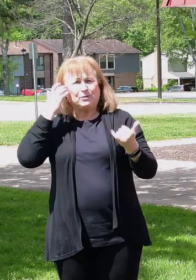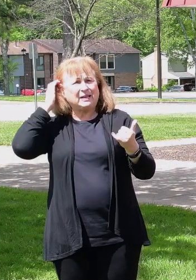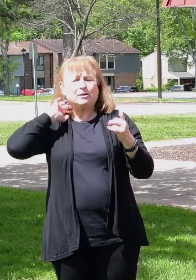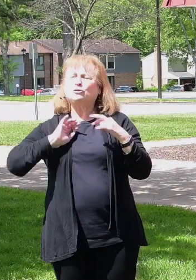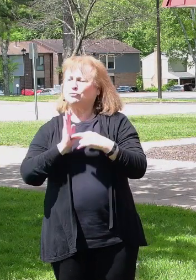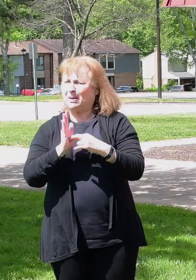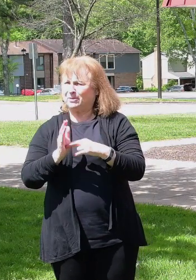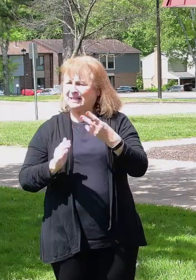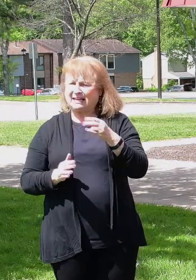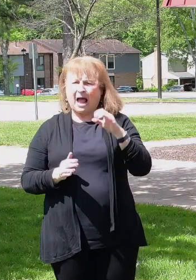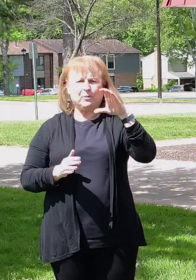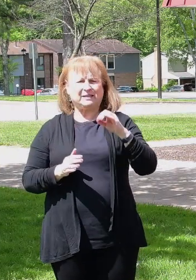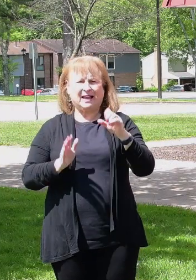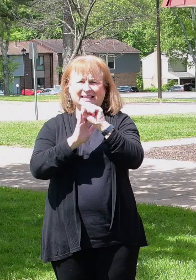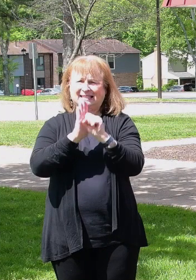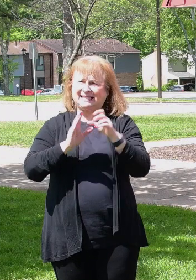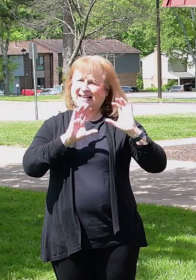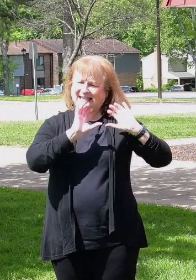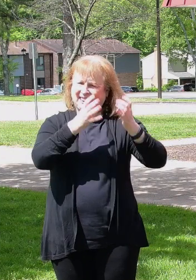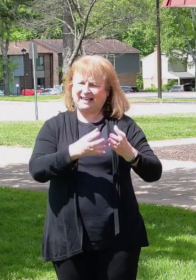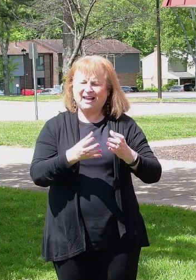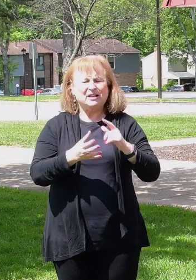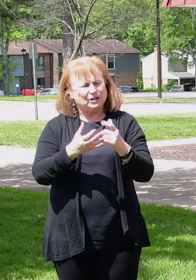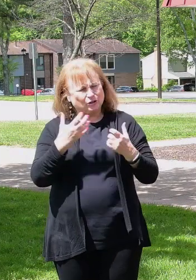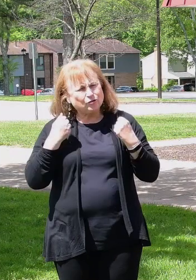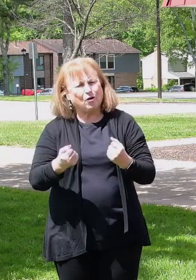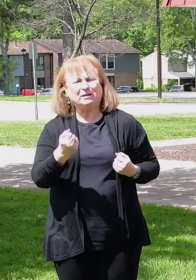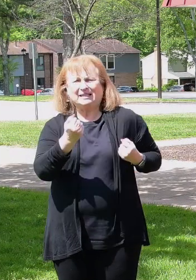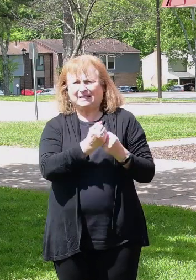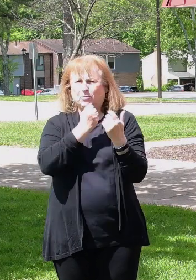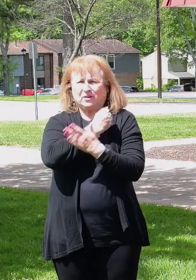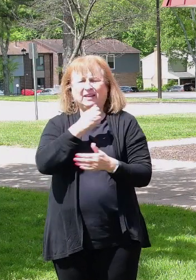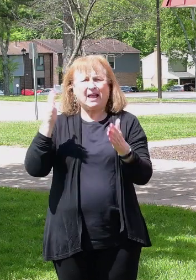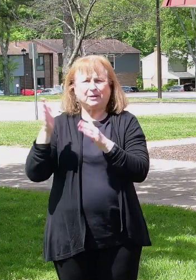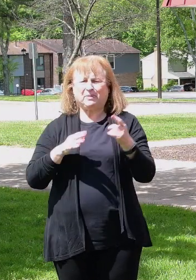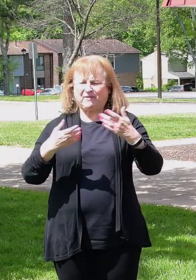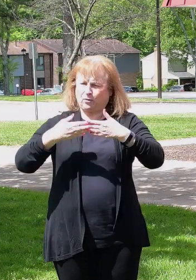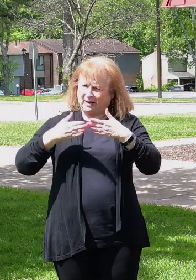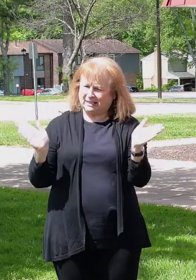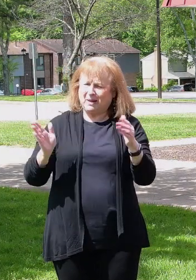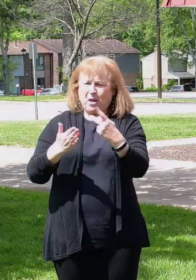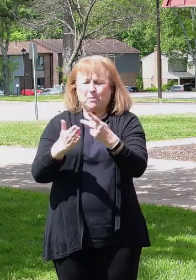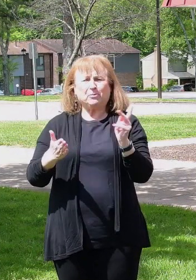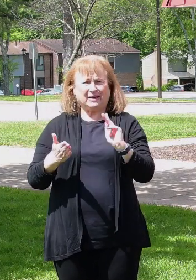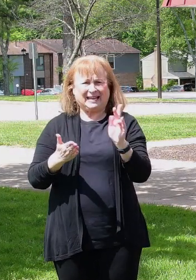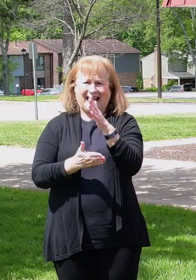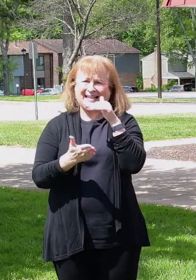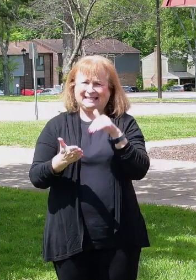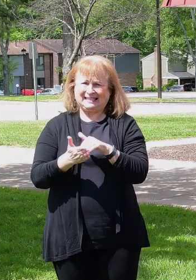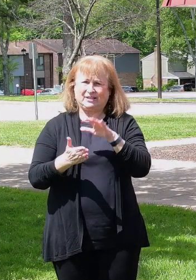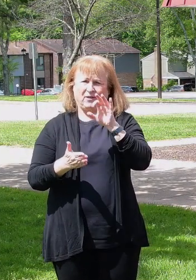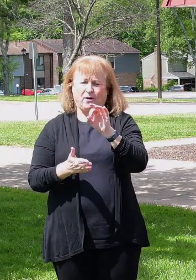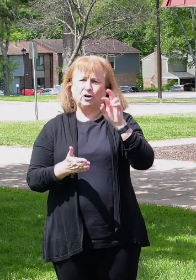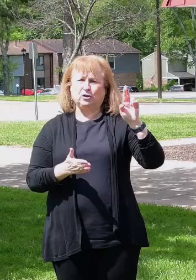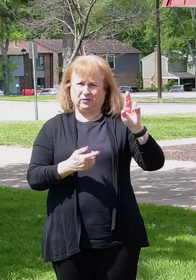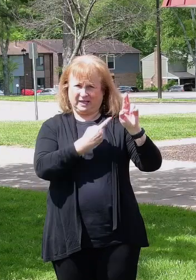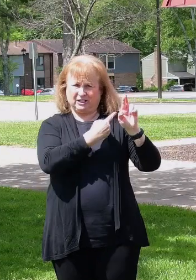represent the Howard County State Delegation, which strongly supports the county's plans for the expansion of the pre-K center at Faulkner